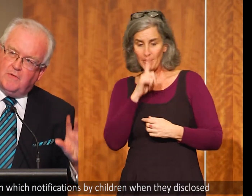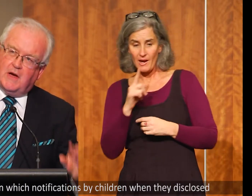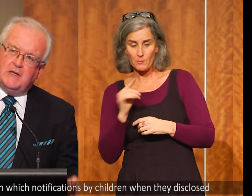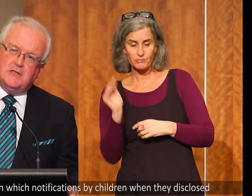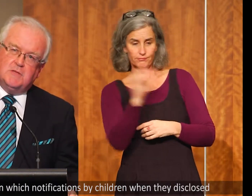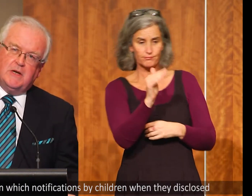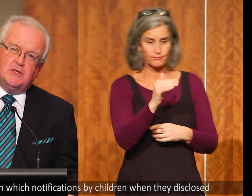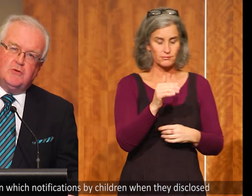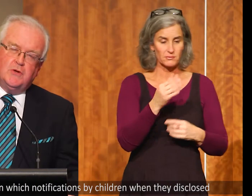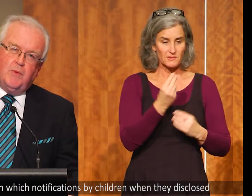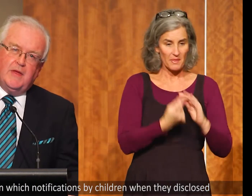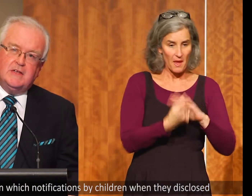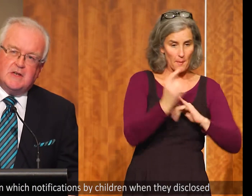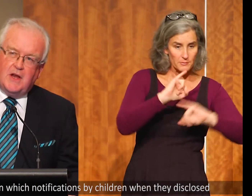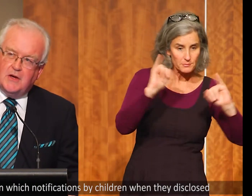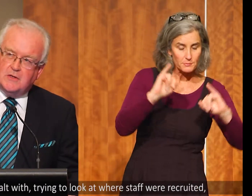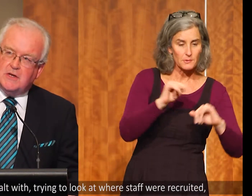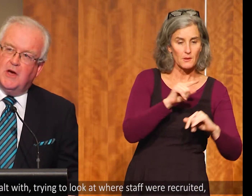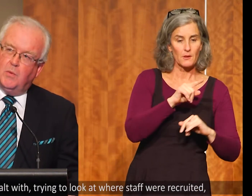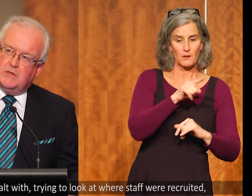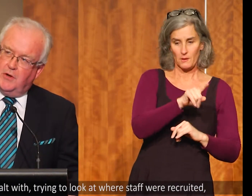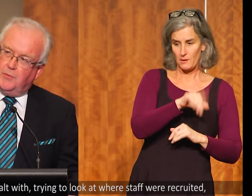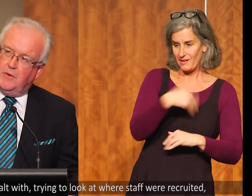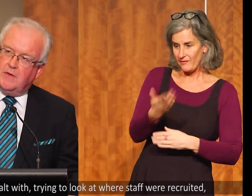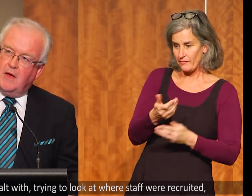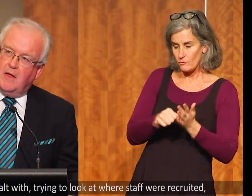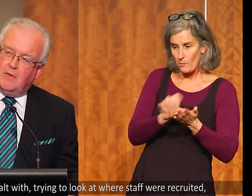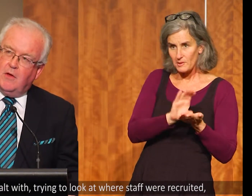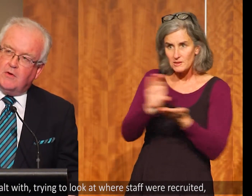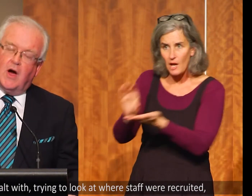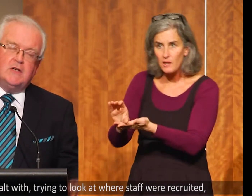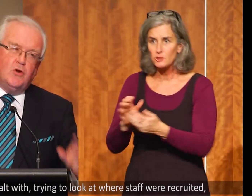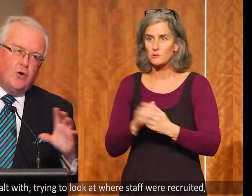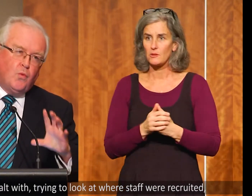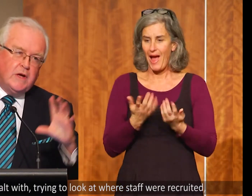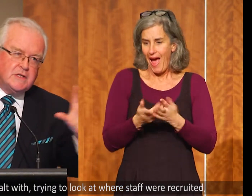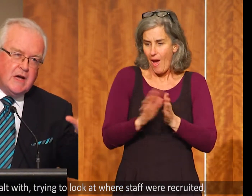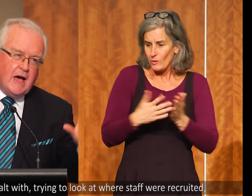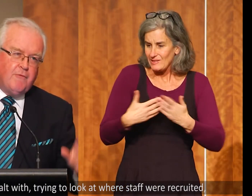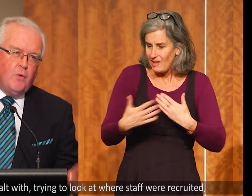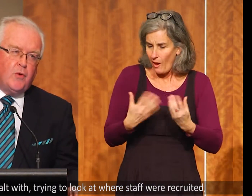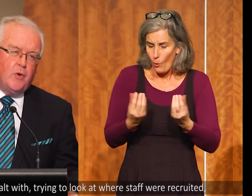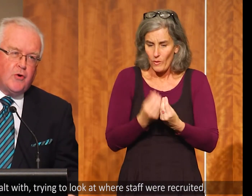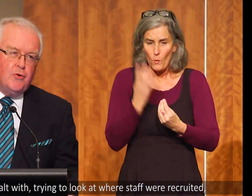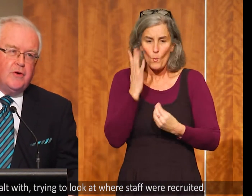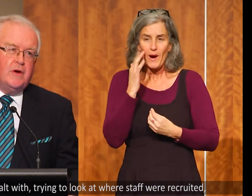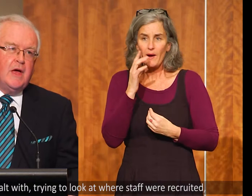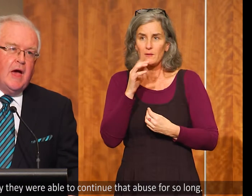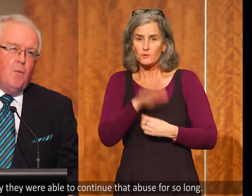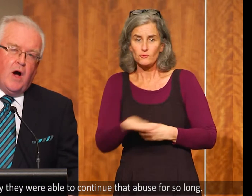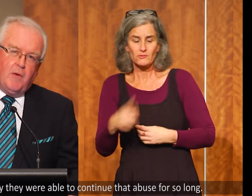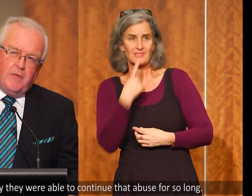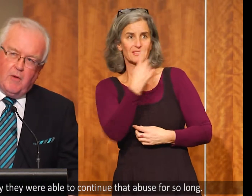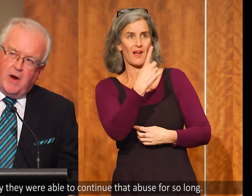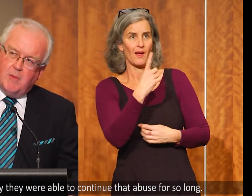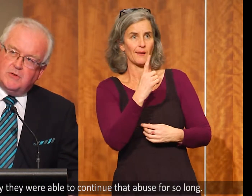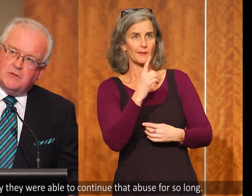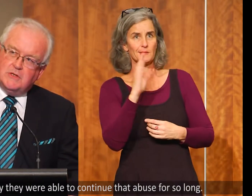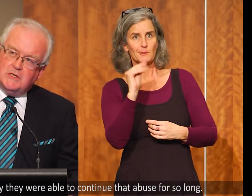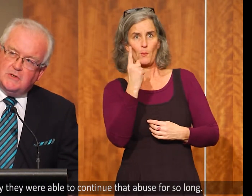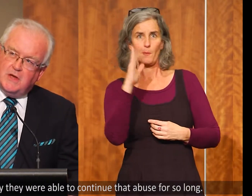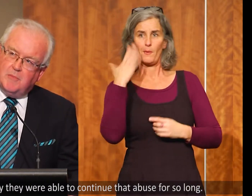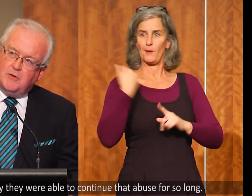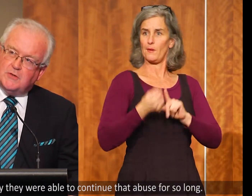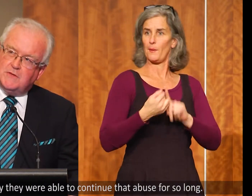which notifications by children when they disclosed were dealt with, trying to look at where staff were recruited and why they were able